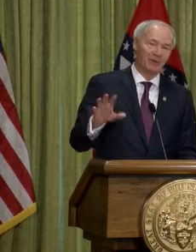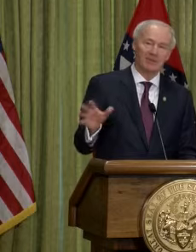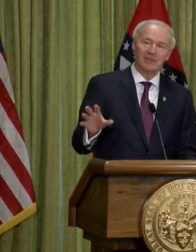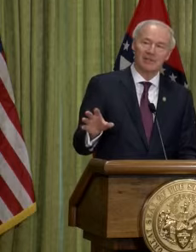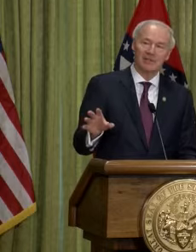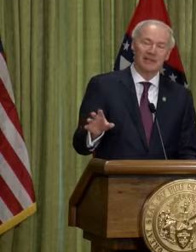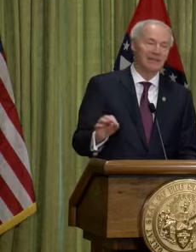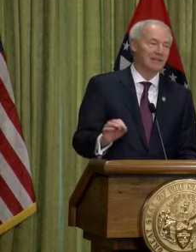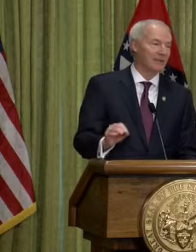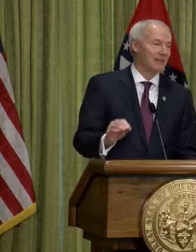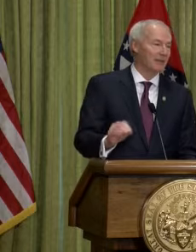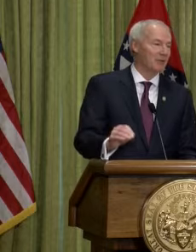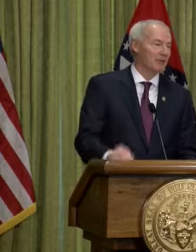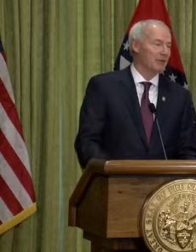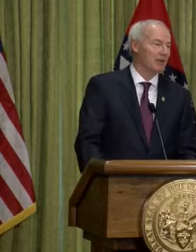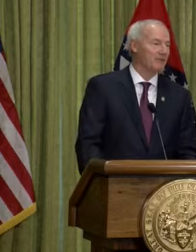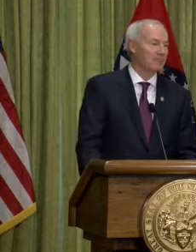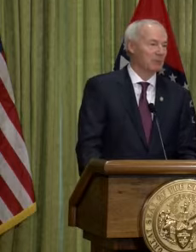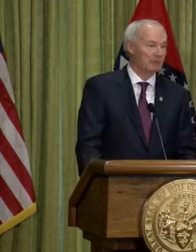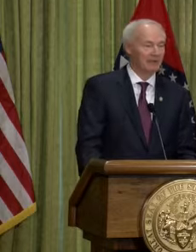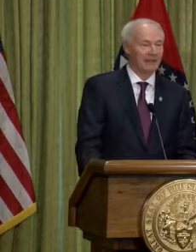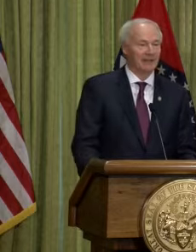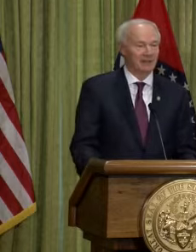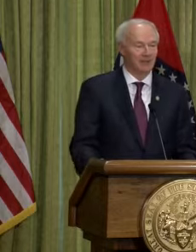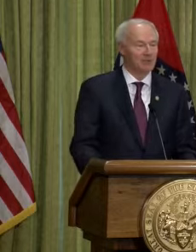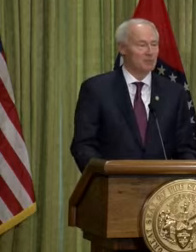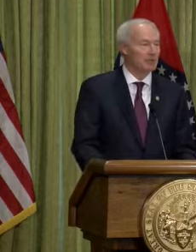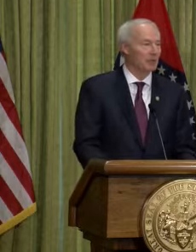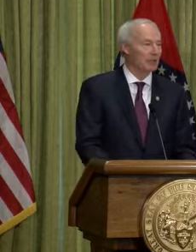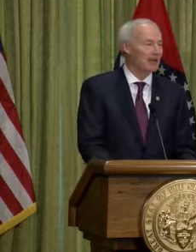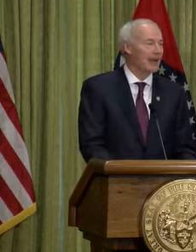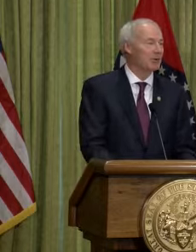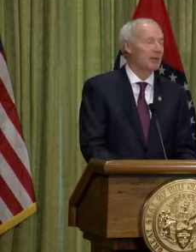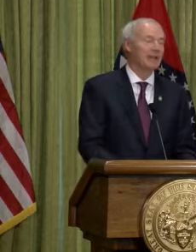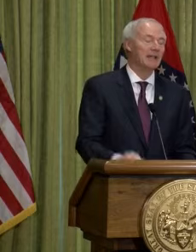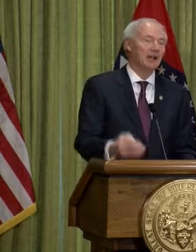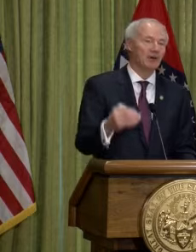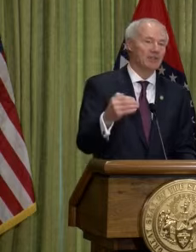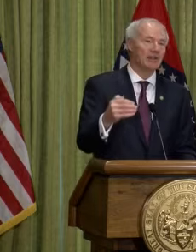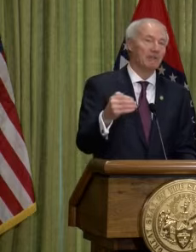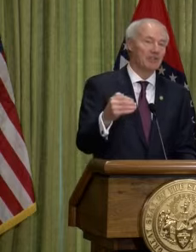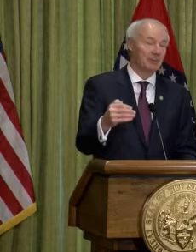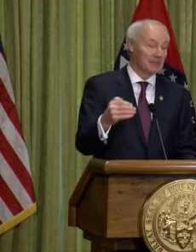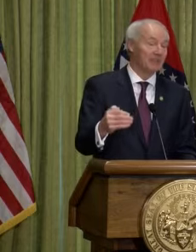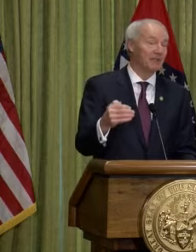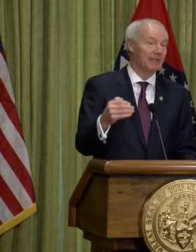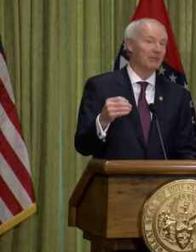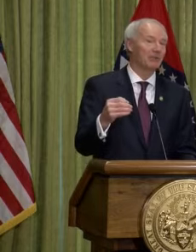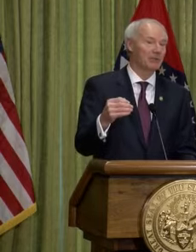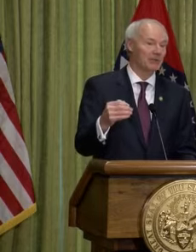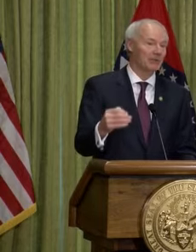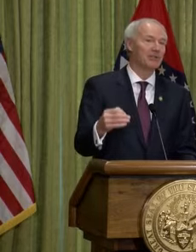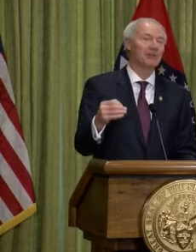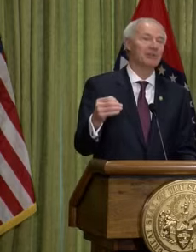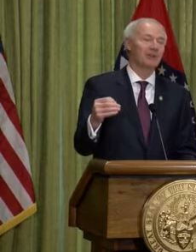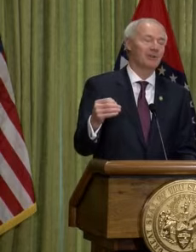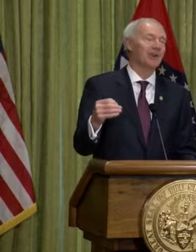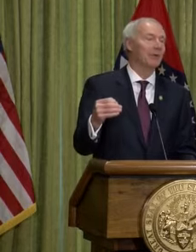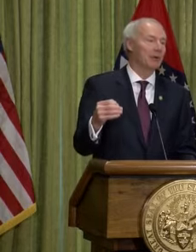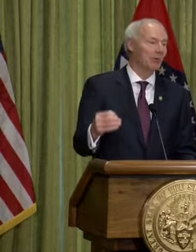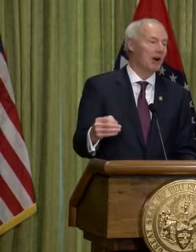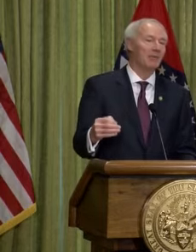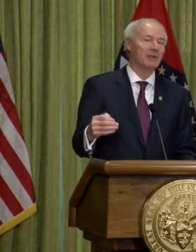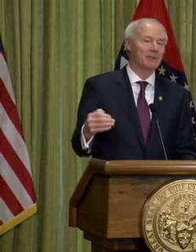spread across the state, we feel comfortable with that, and Dr. Smith will elaborate on some of the specific restrictions